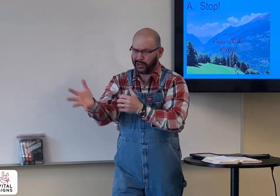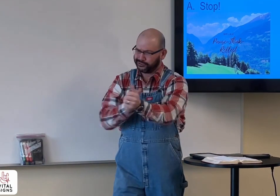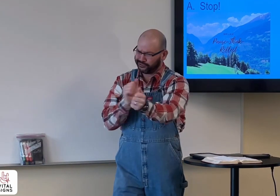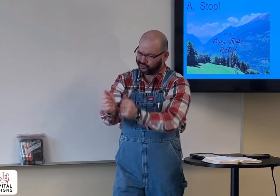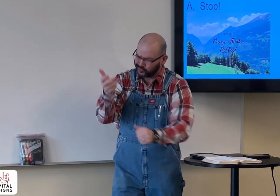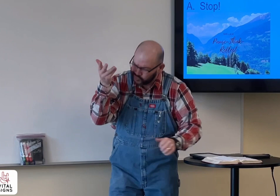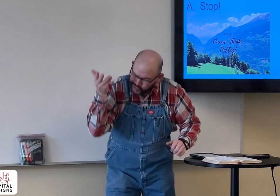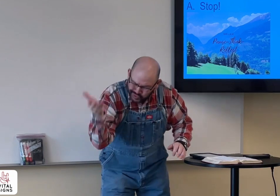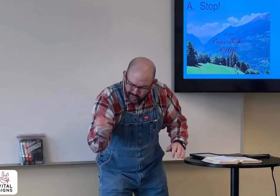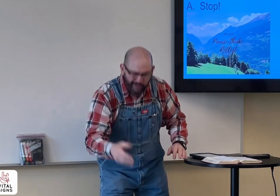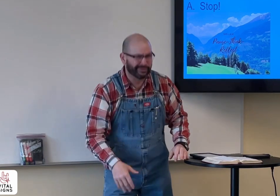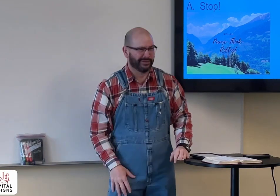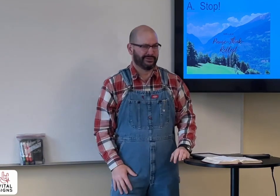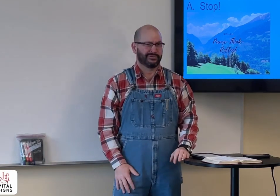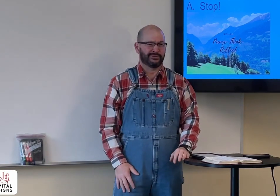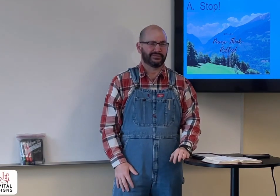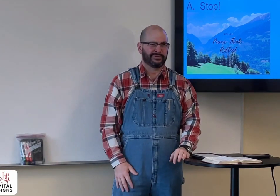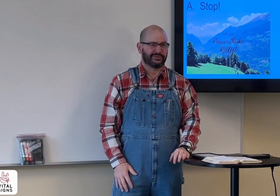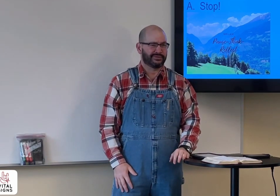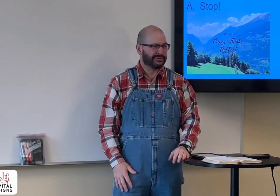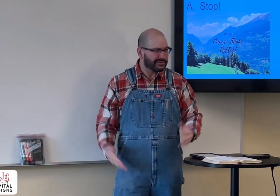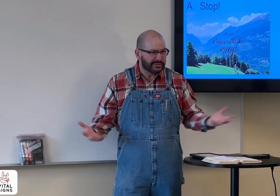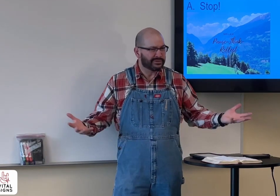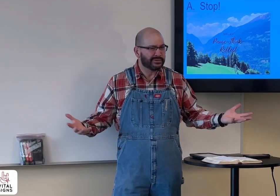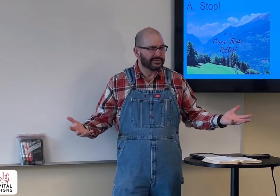them, they want to destroy them. Yes.